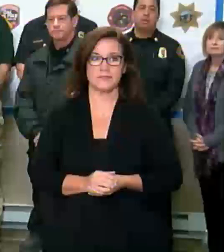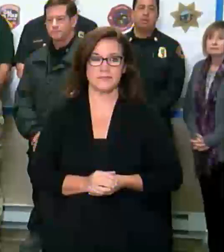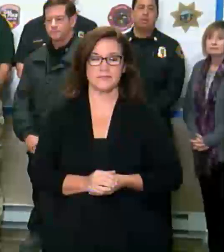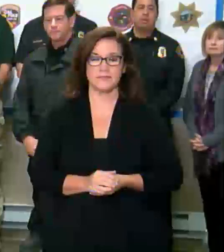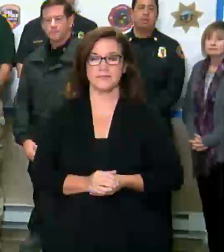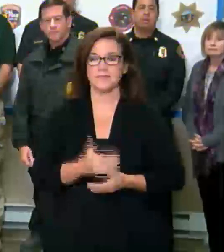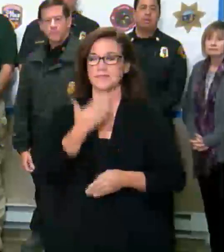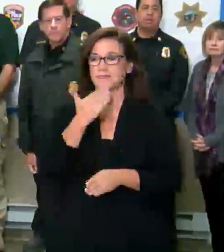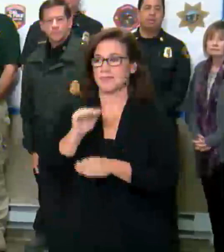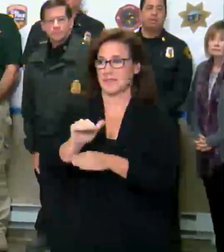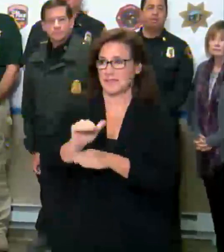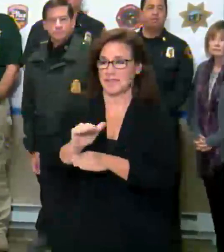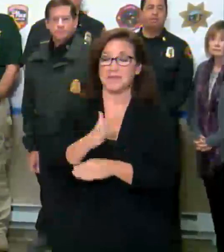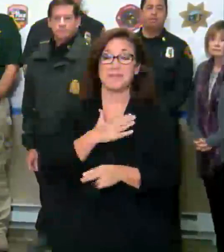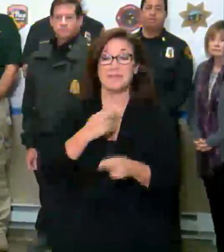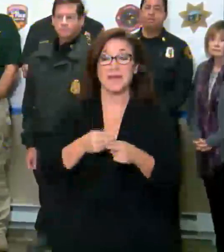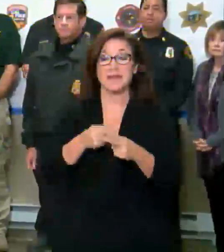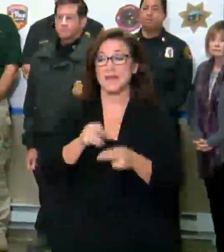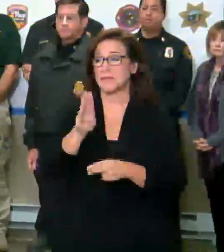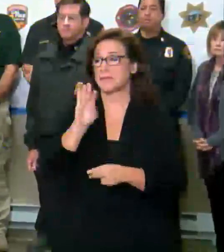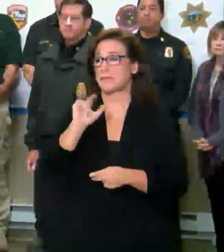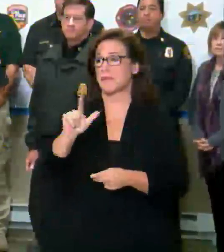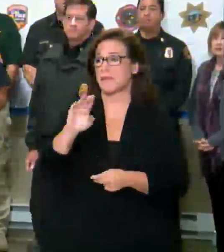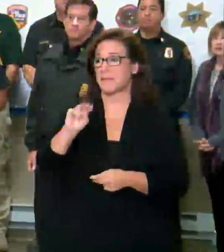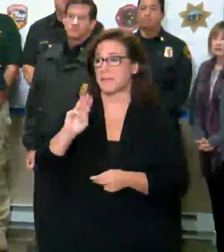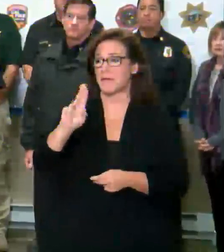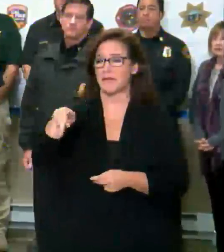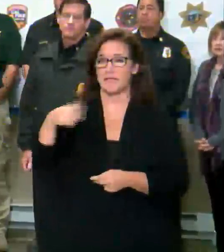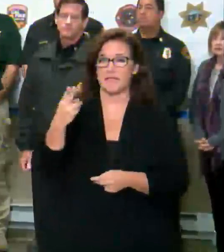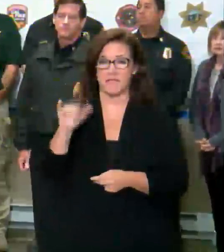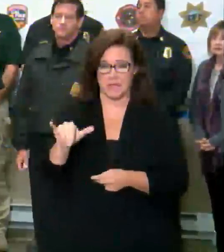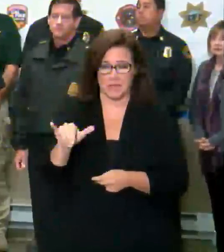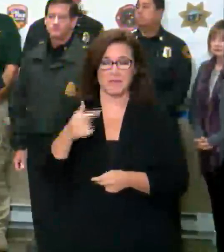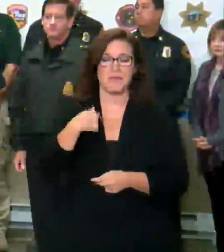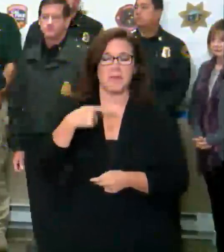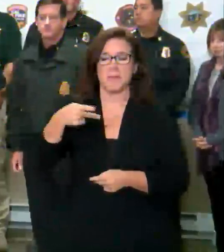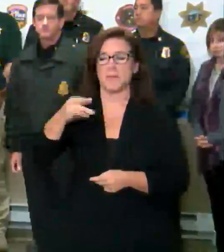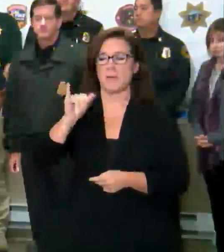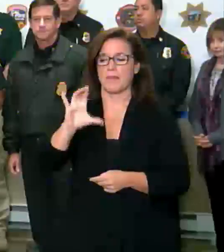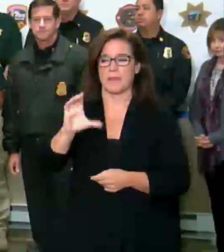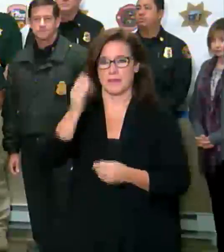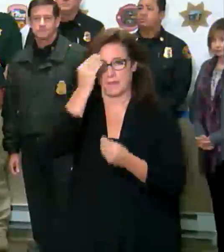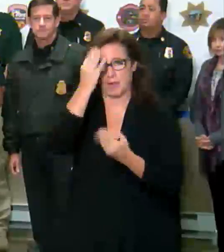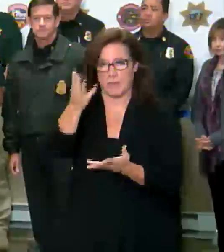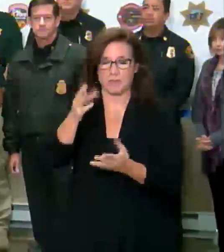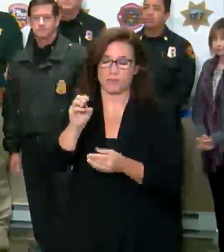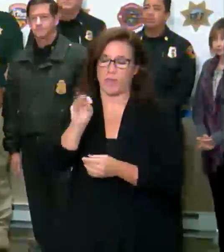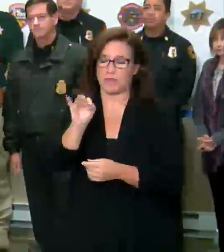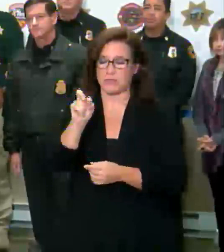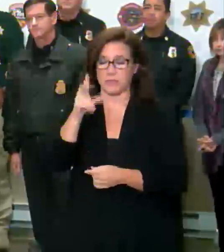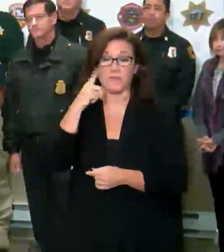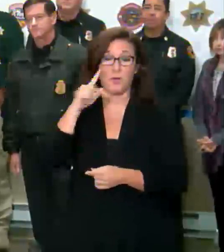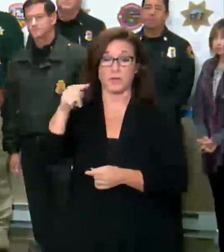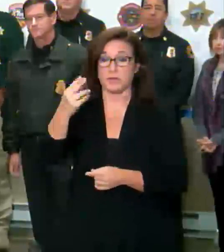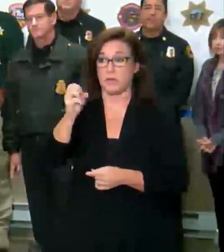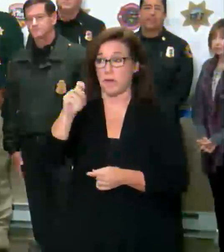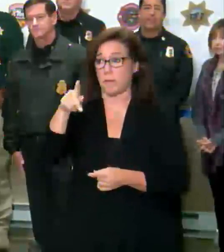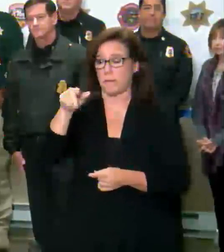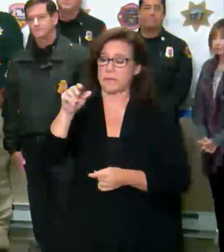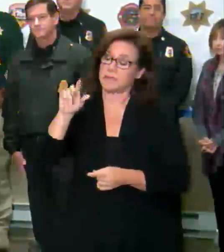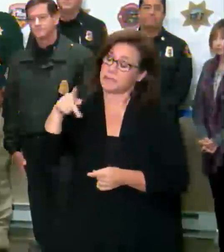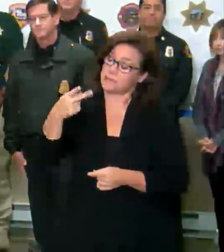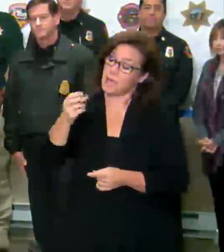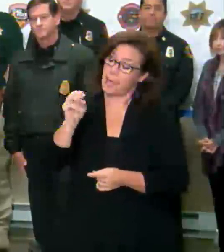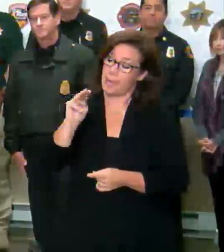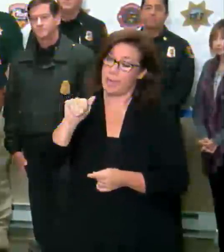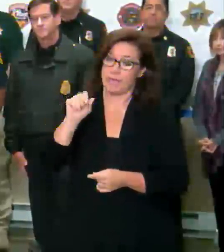Good evening. My name is Bill Murphy, Public Information Officer for the Thomas Fire. Thank you for watching this evening. This is our evening update for